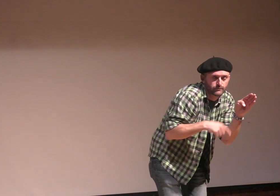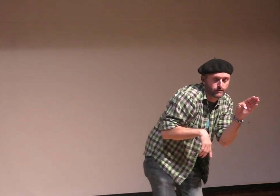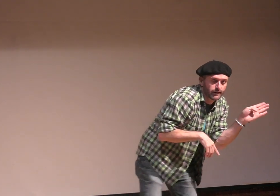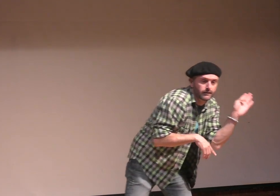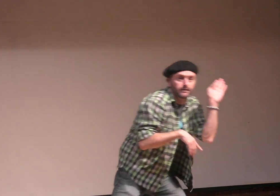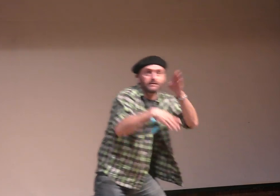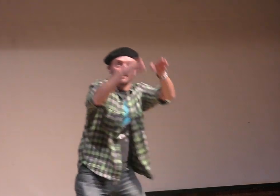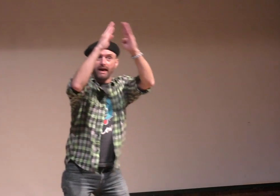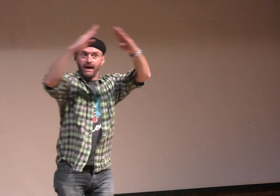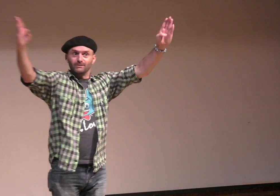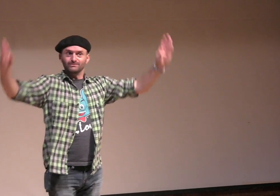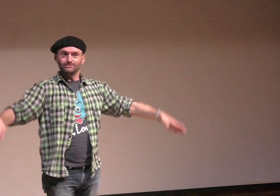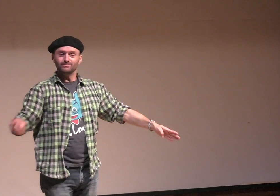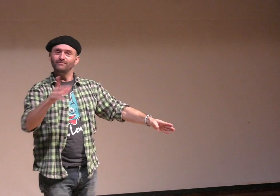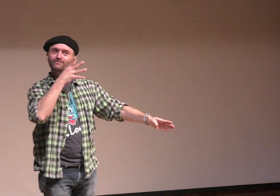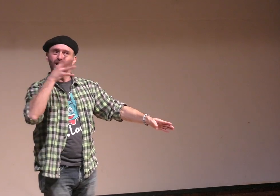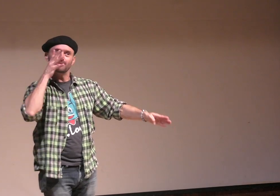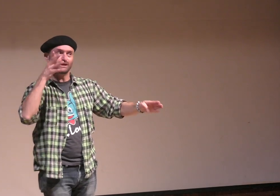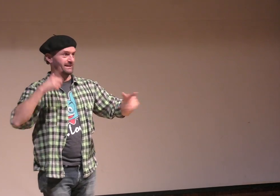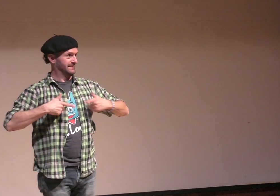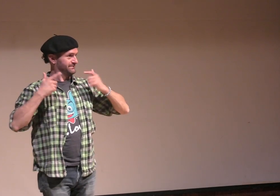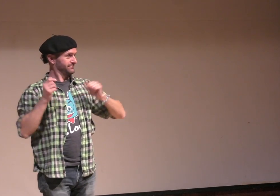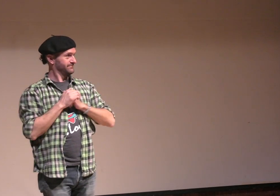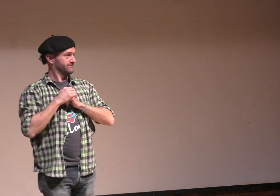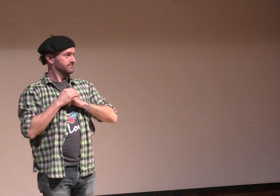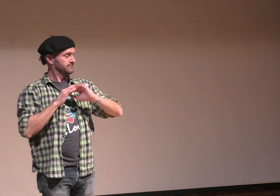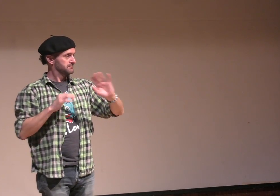There's a small house where the rooster lives, and then the big house where the farmer lives.